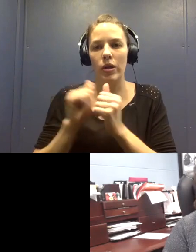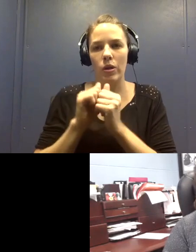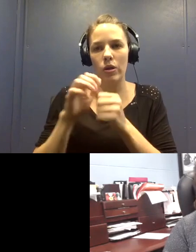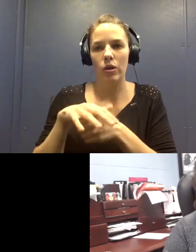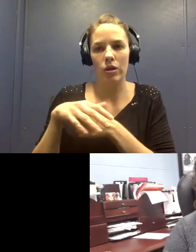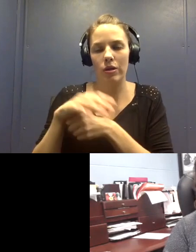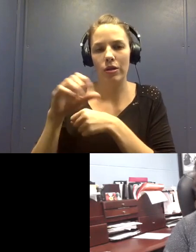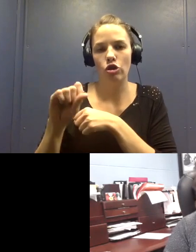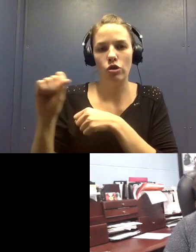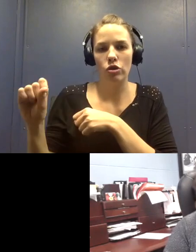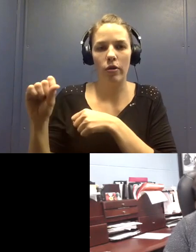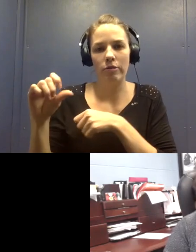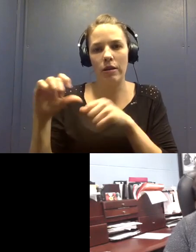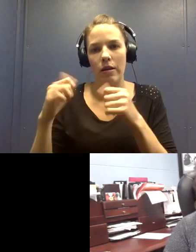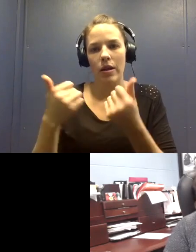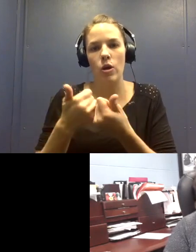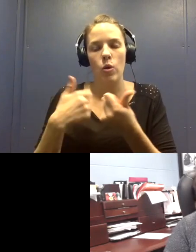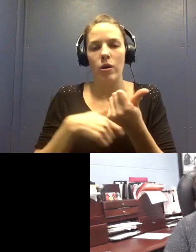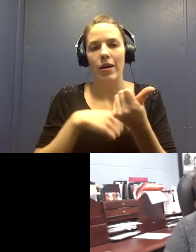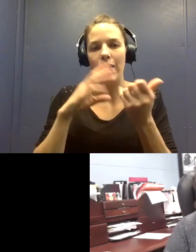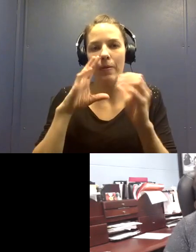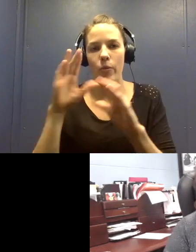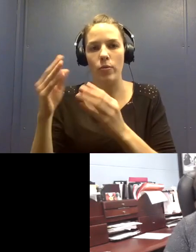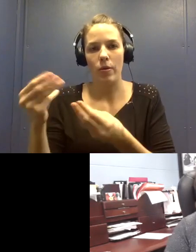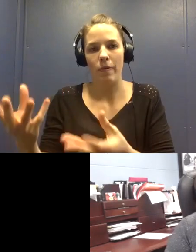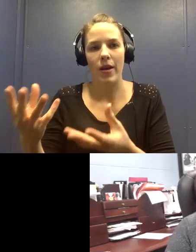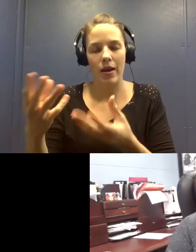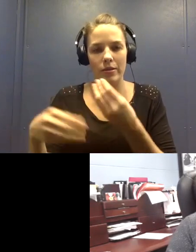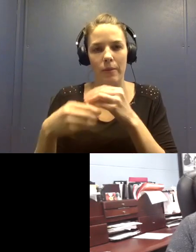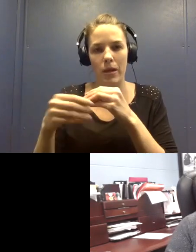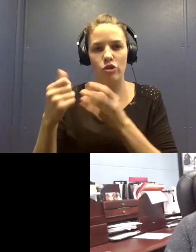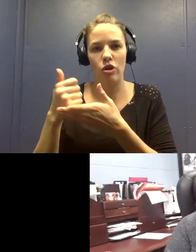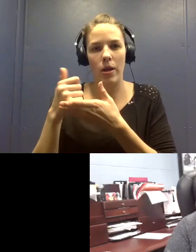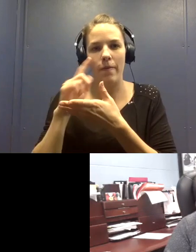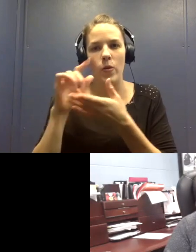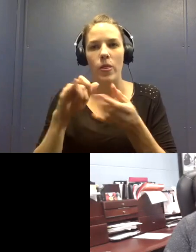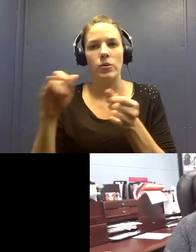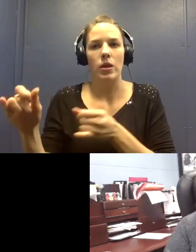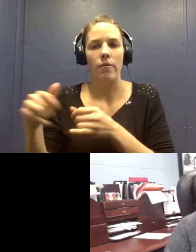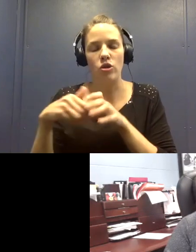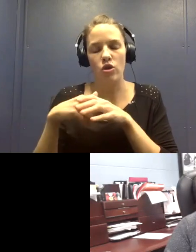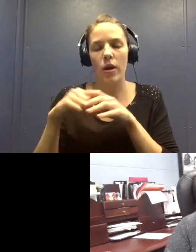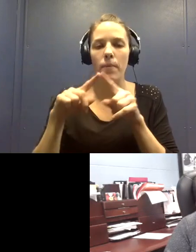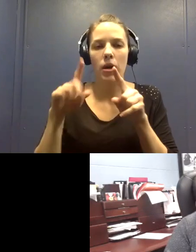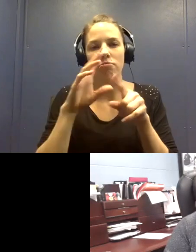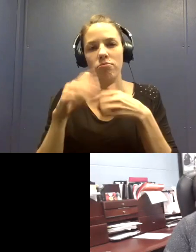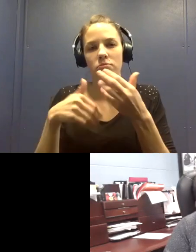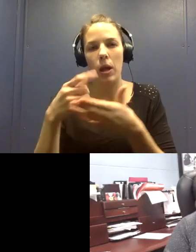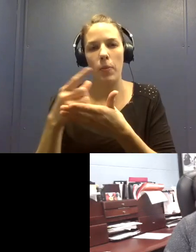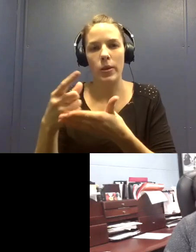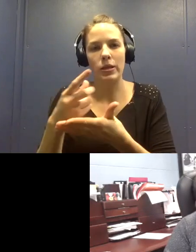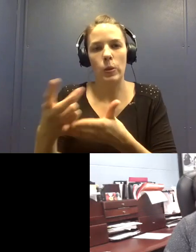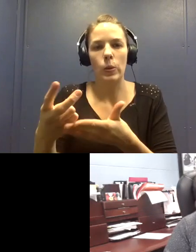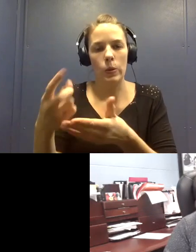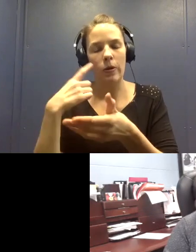social service agency. We do hope to provide some extra help for those individuals, but it's going to take about a week or so